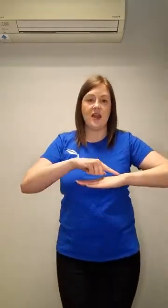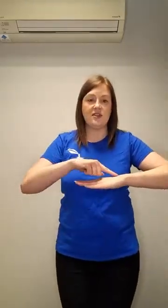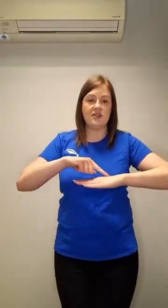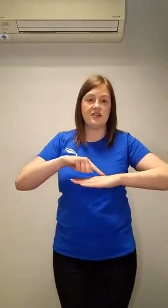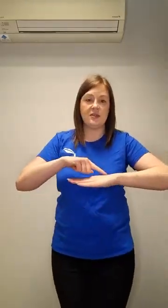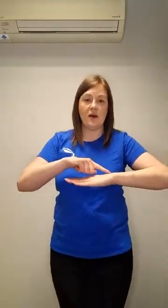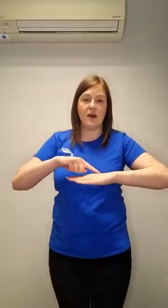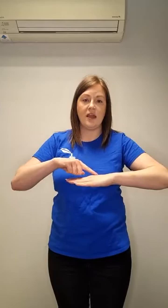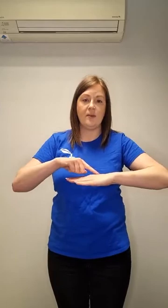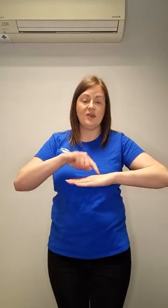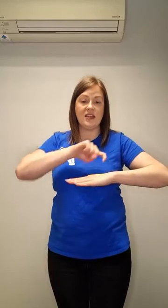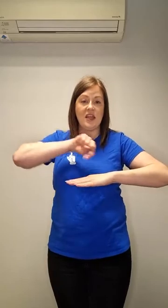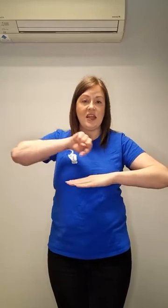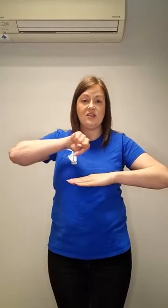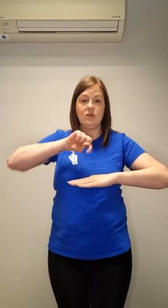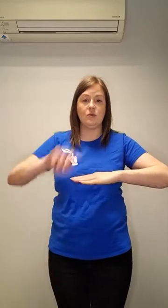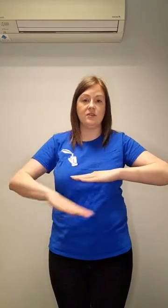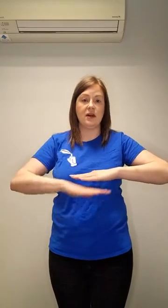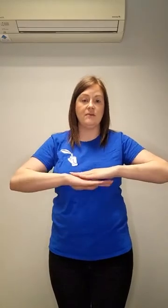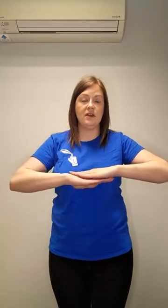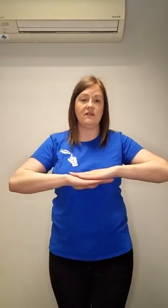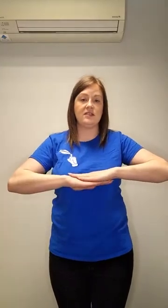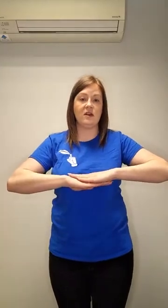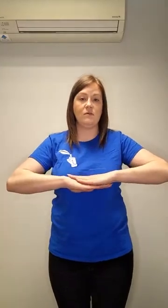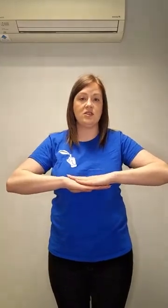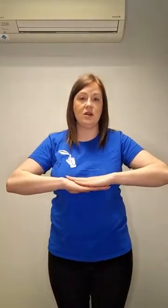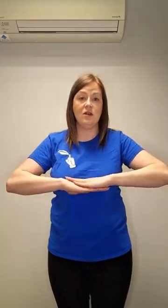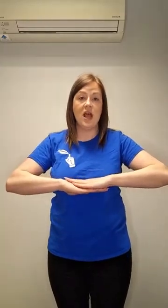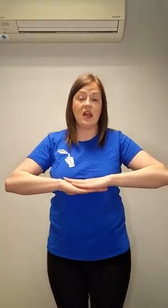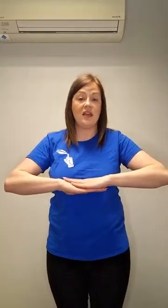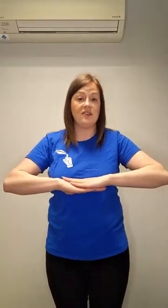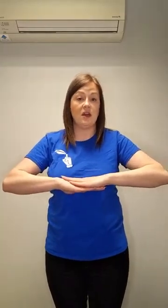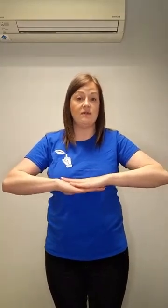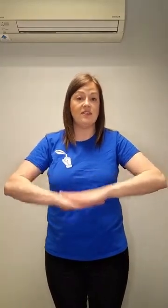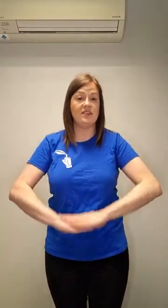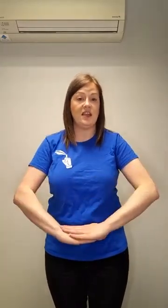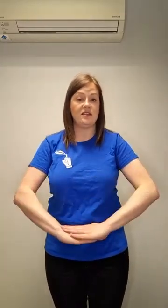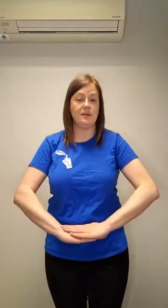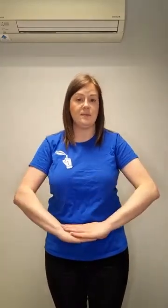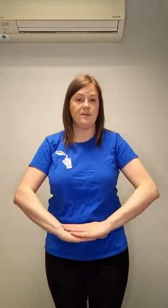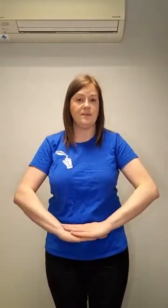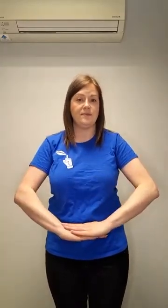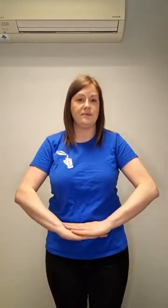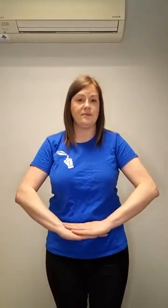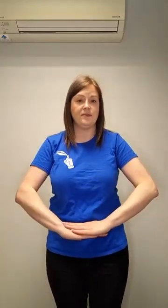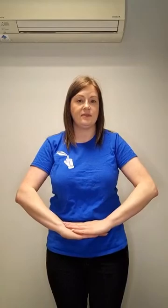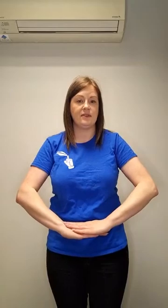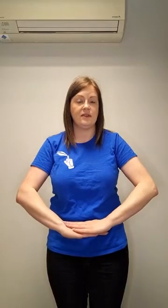again, just this part here, pointing in towards our middle of our signing window, like in the sign for sit.